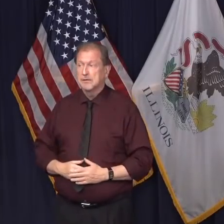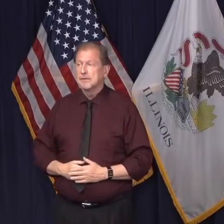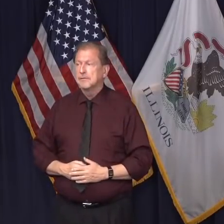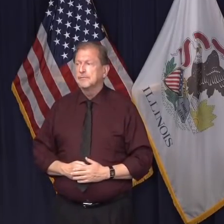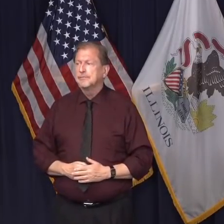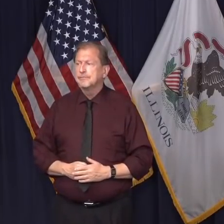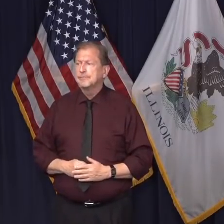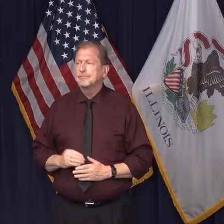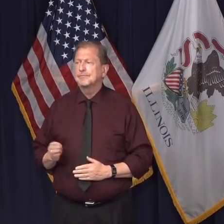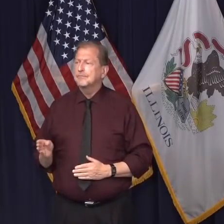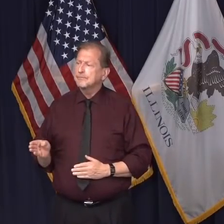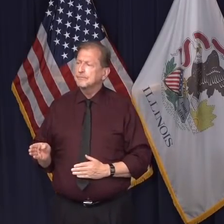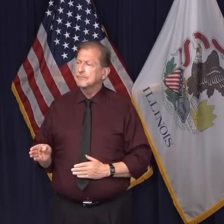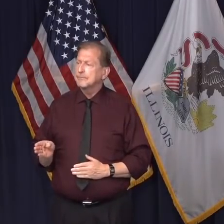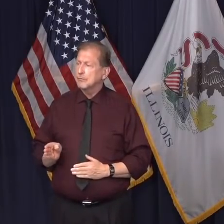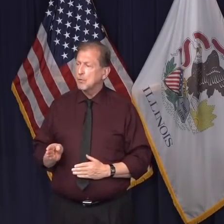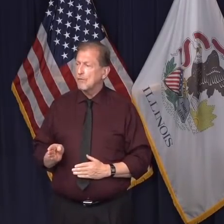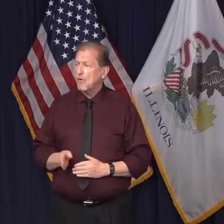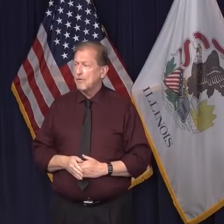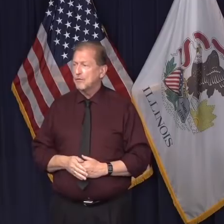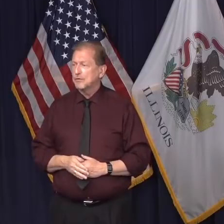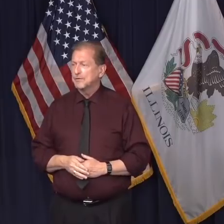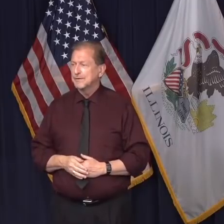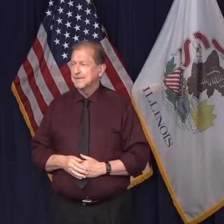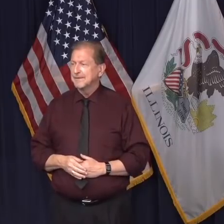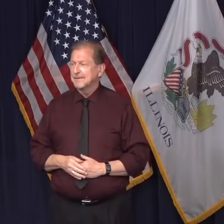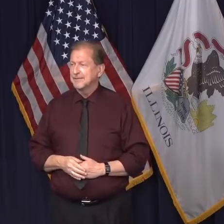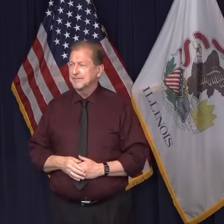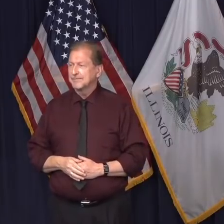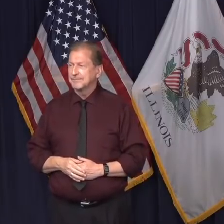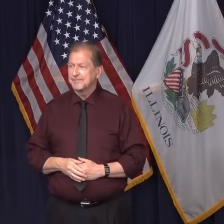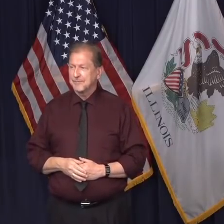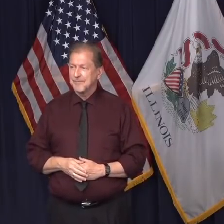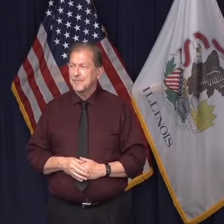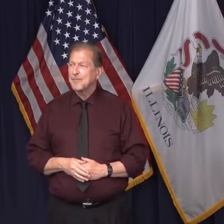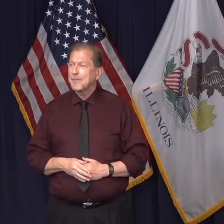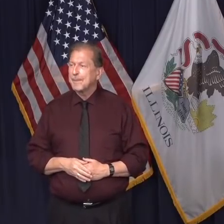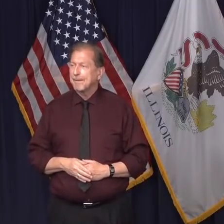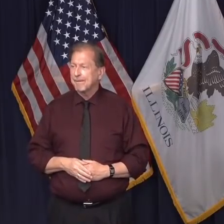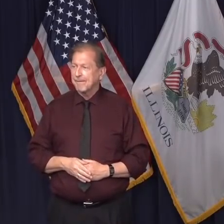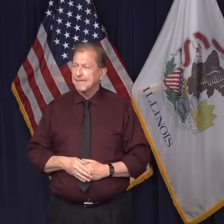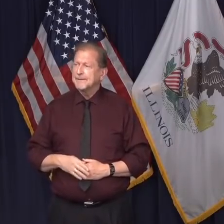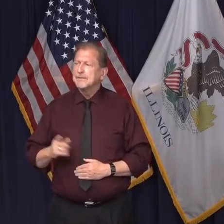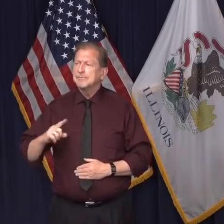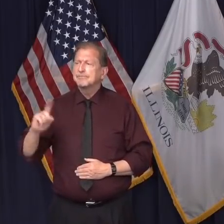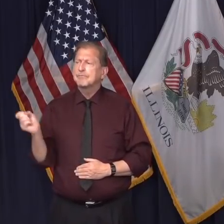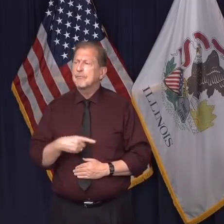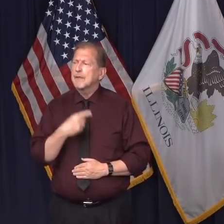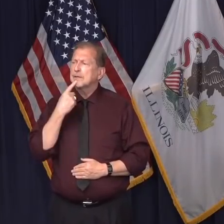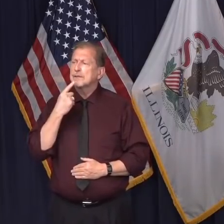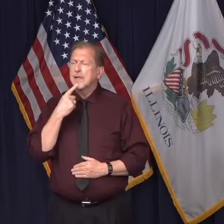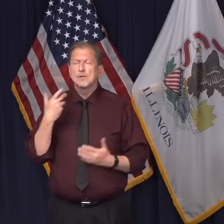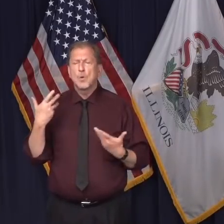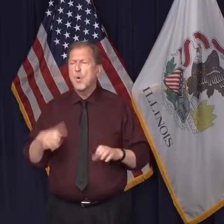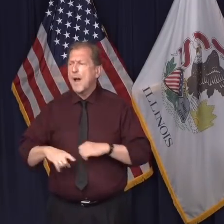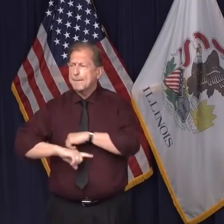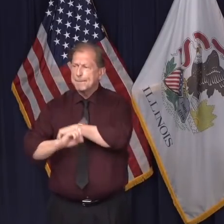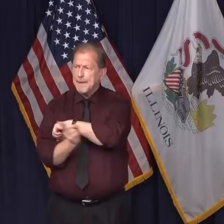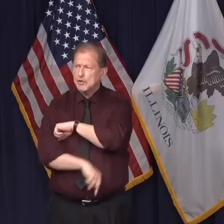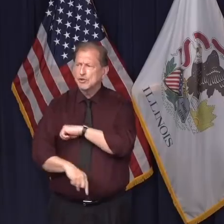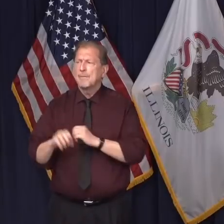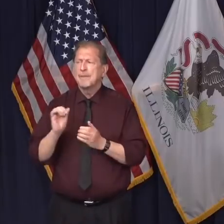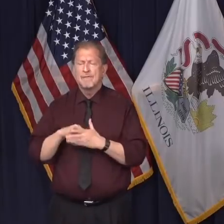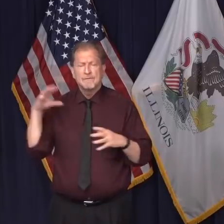said, I think on Sunday, the legislature did not pass that measure that you wanted to punish businesses if they didn't follow the